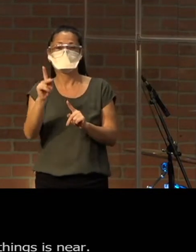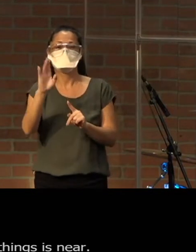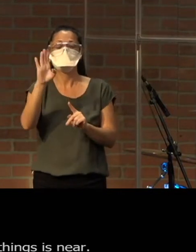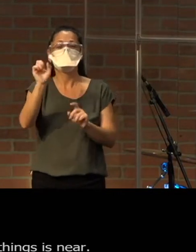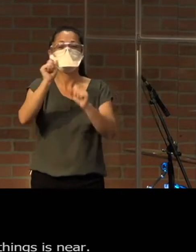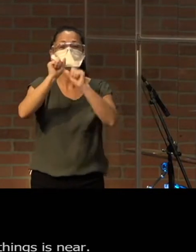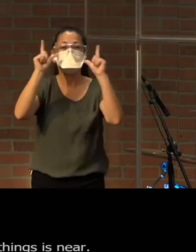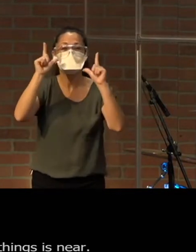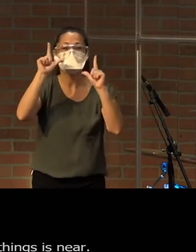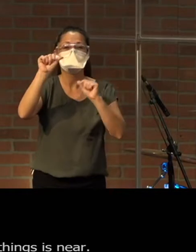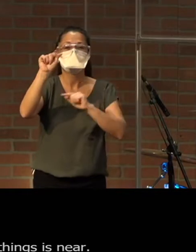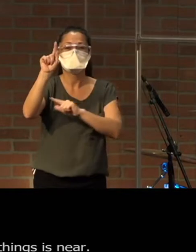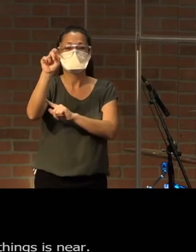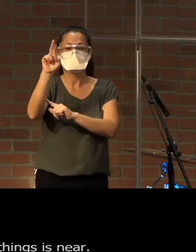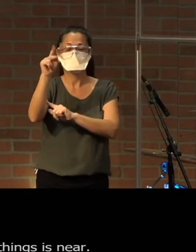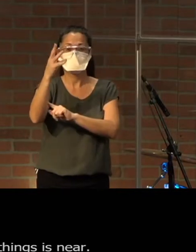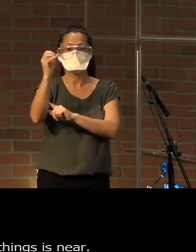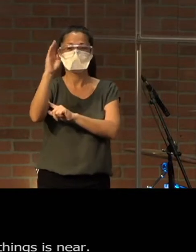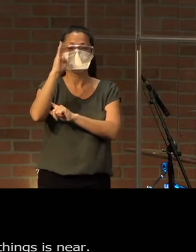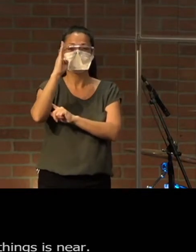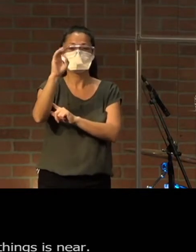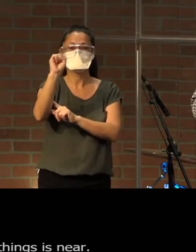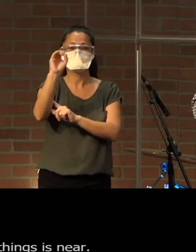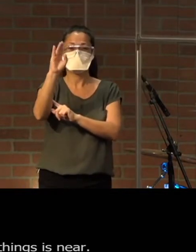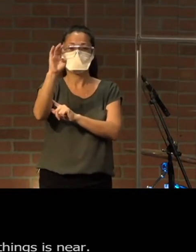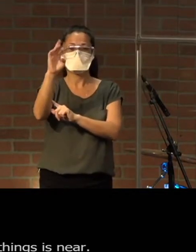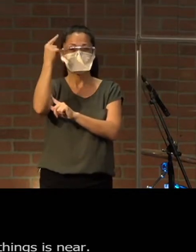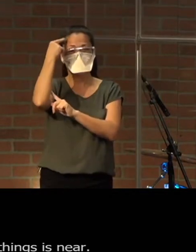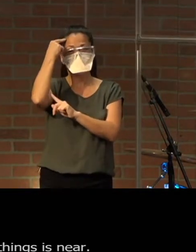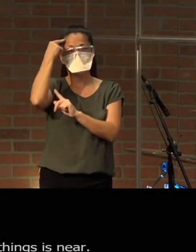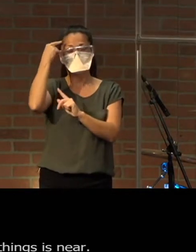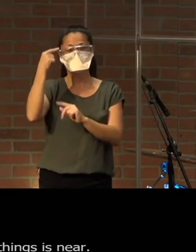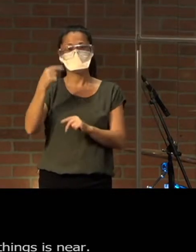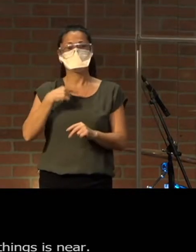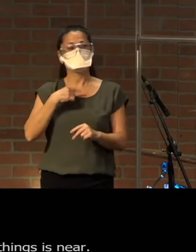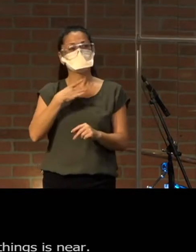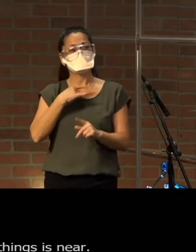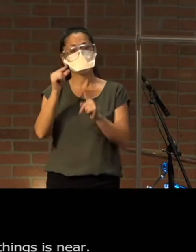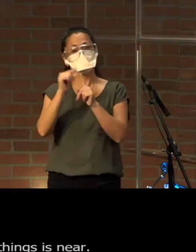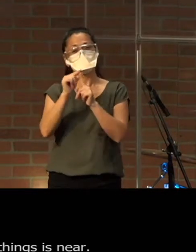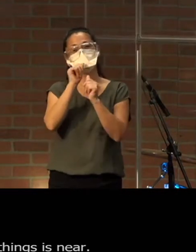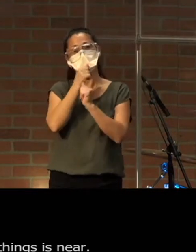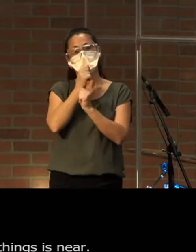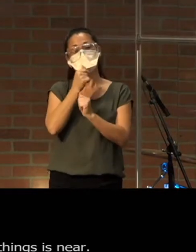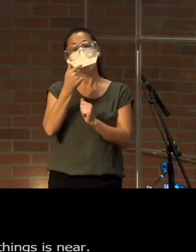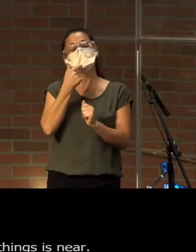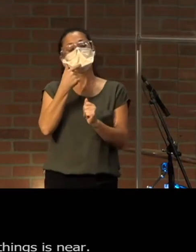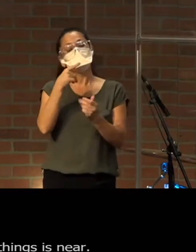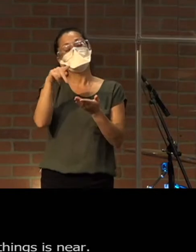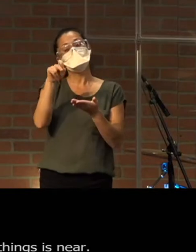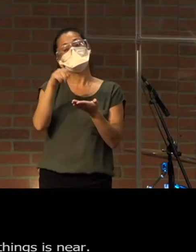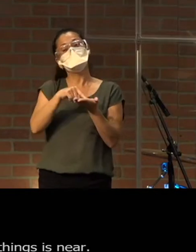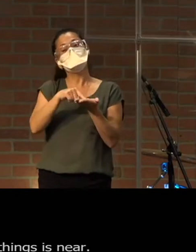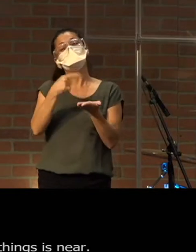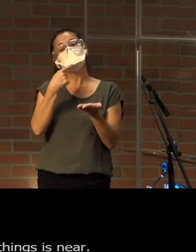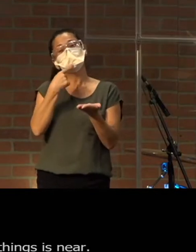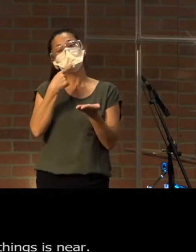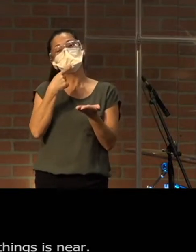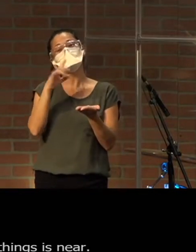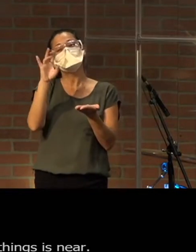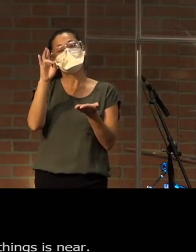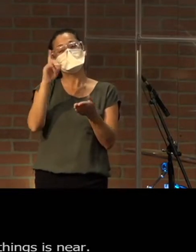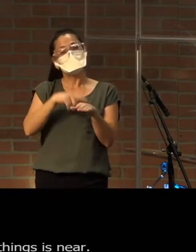sober mind. Now, like the word suffering, Peter uses sober throughout the entire text, and we first encounter it